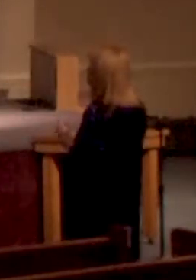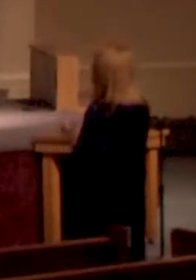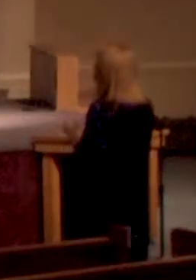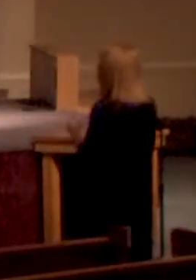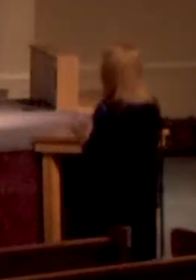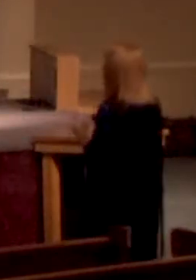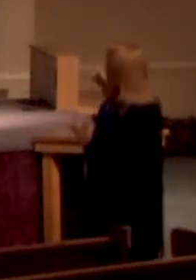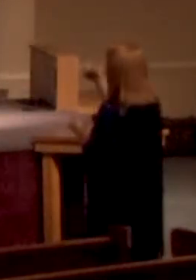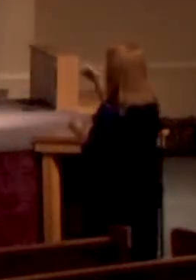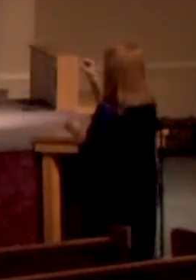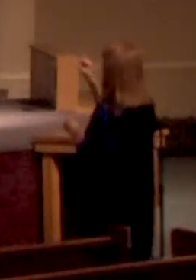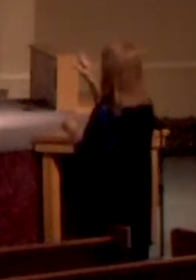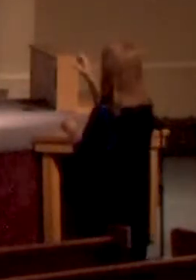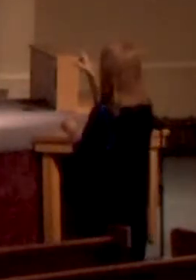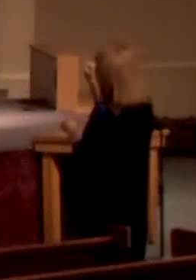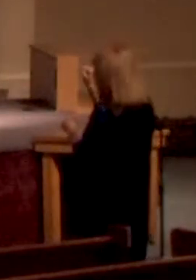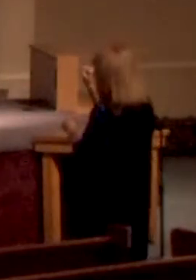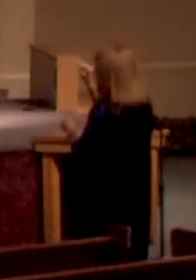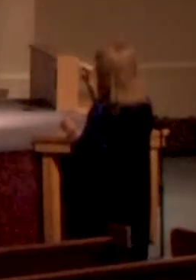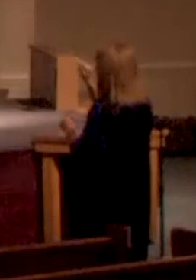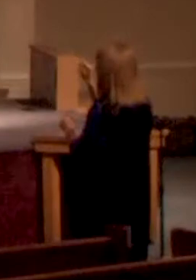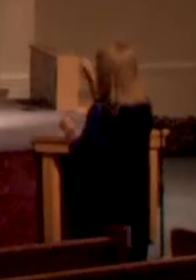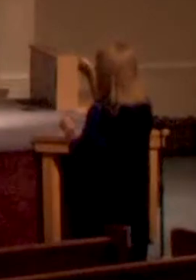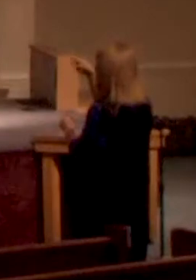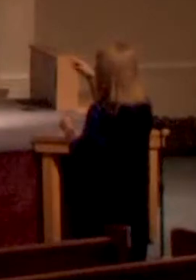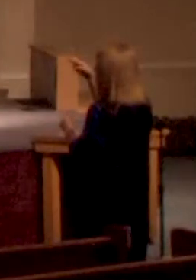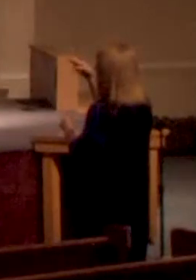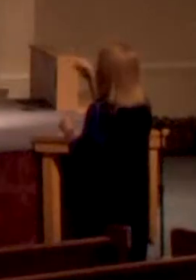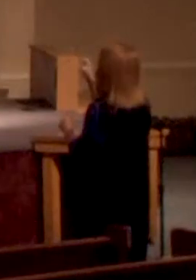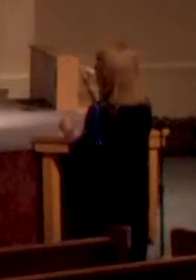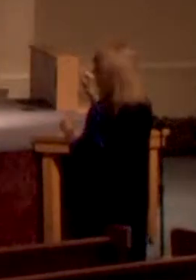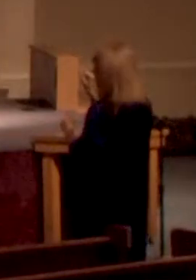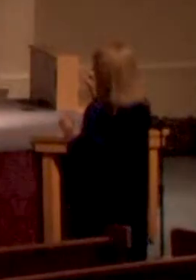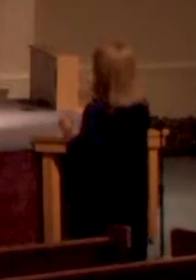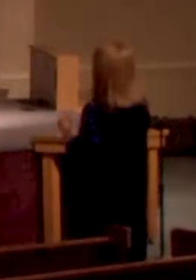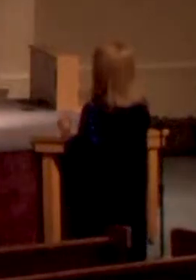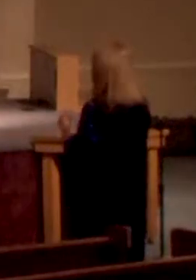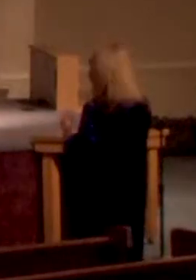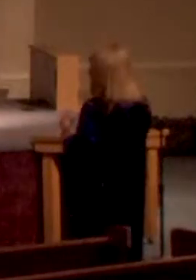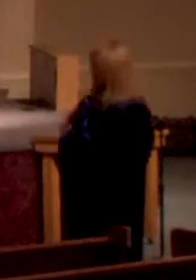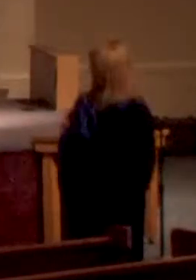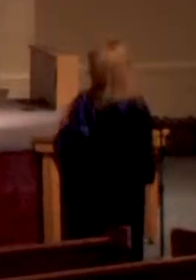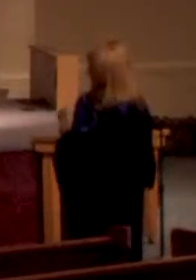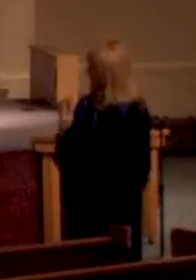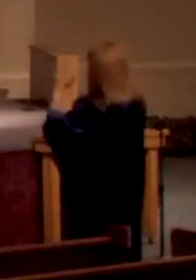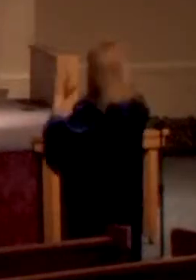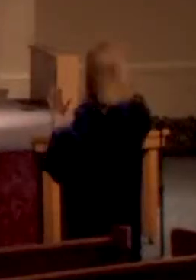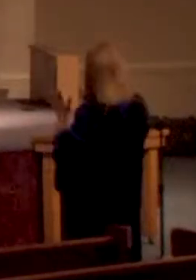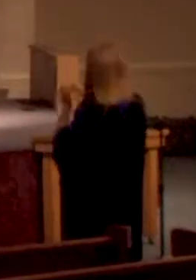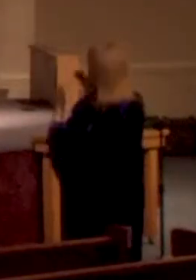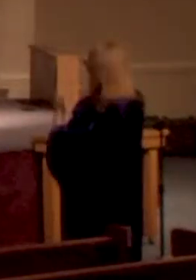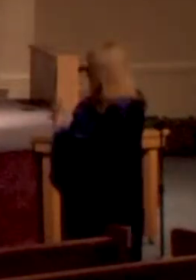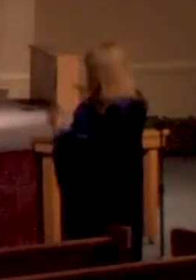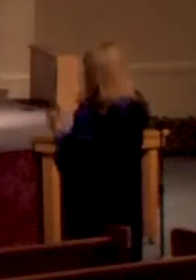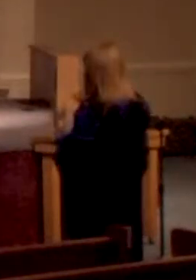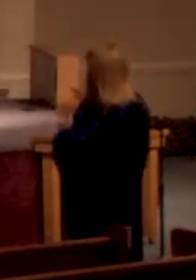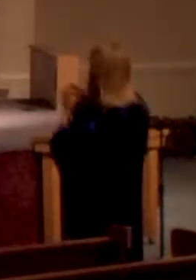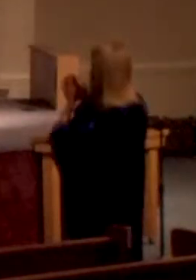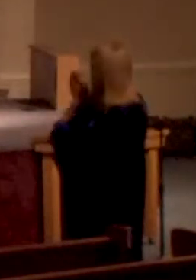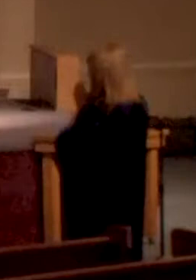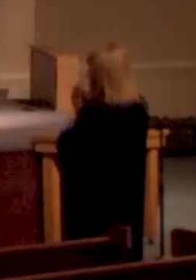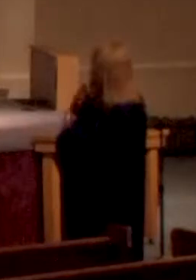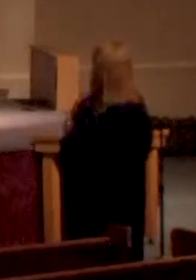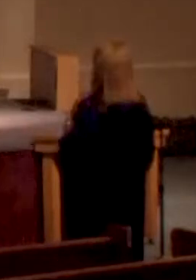for Gordon Matheson, Lord, for his healing, just a great man of prayer. And I just pray for strength and healing for